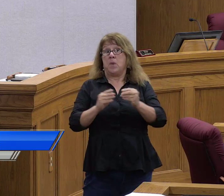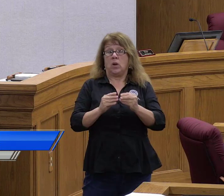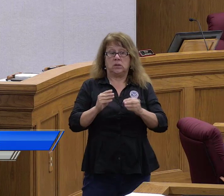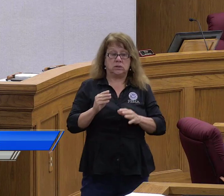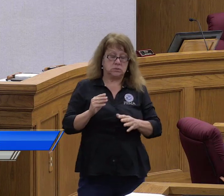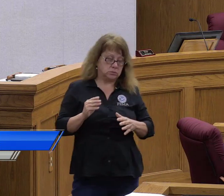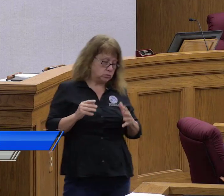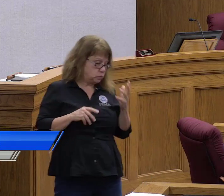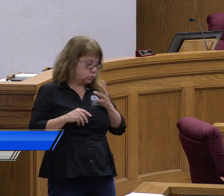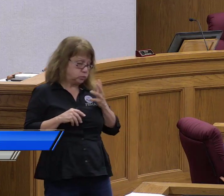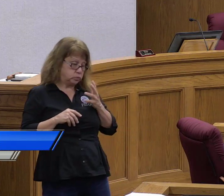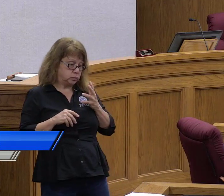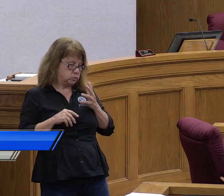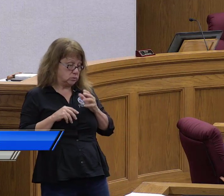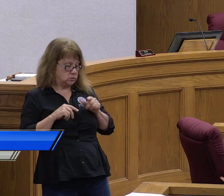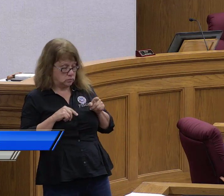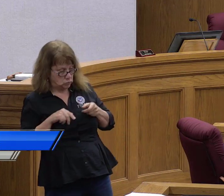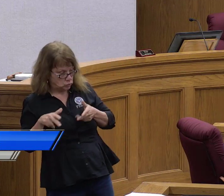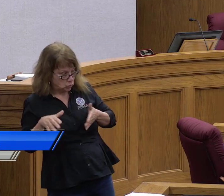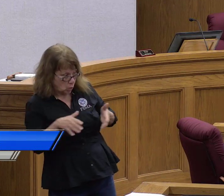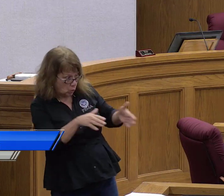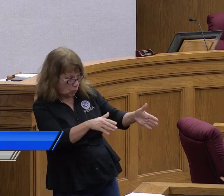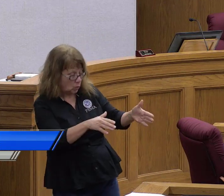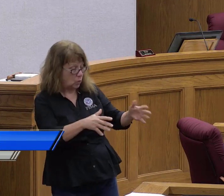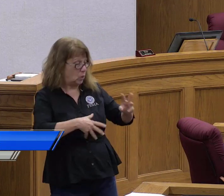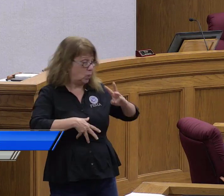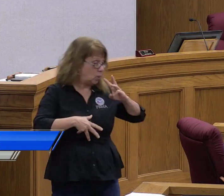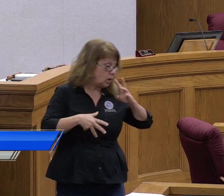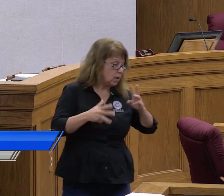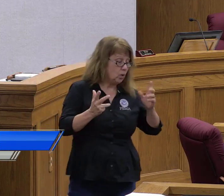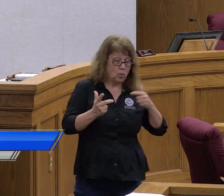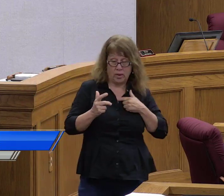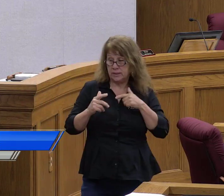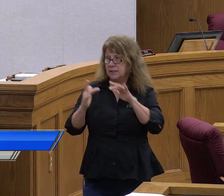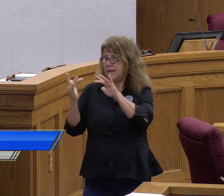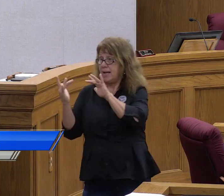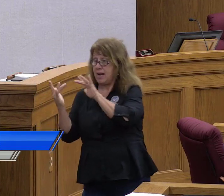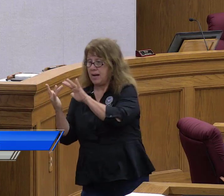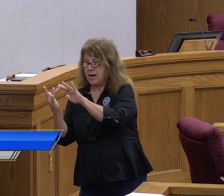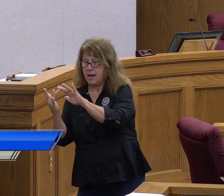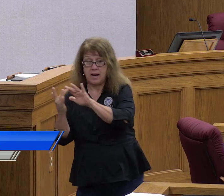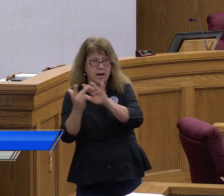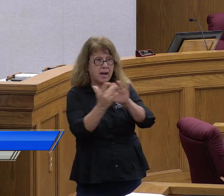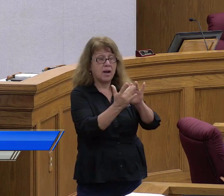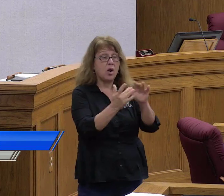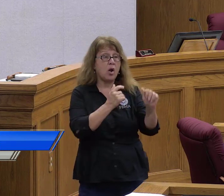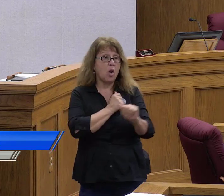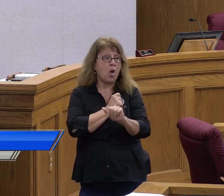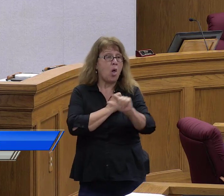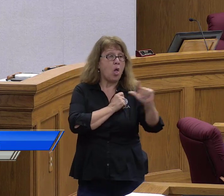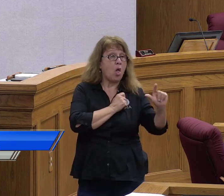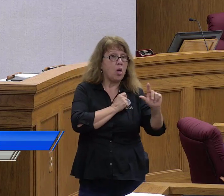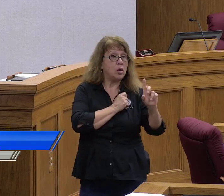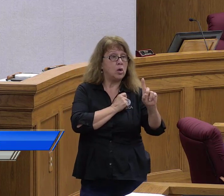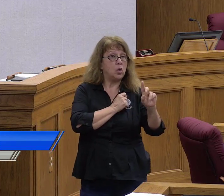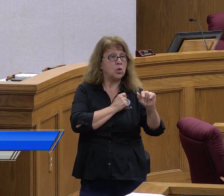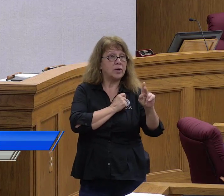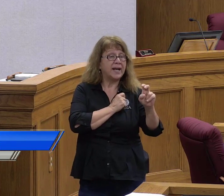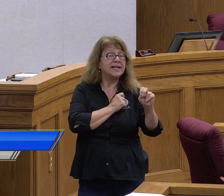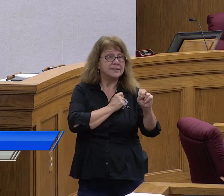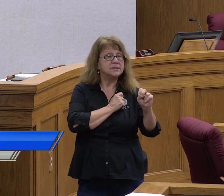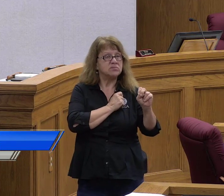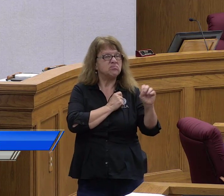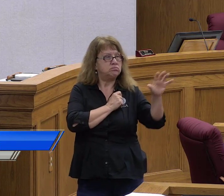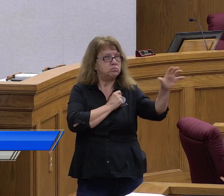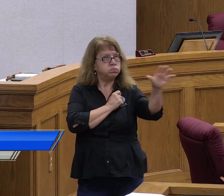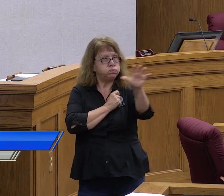do roads. We contacted all the gravity drainage districts today, and we've been in constant contact, but I wanted to get a good update